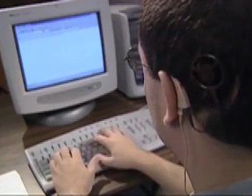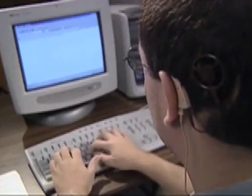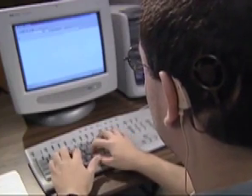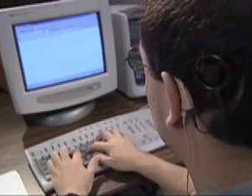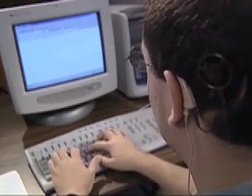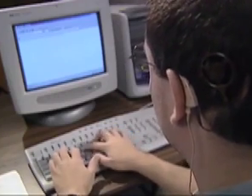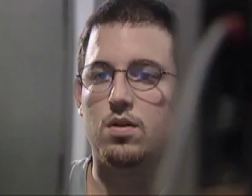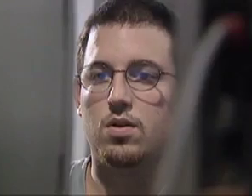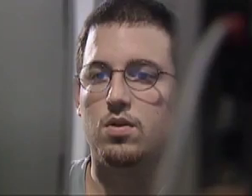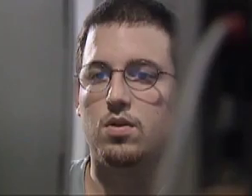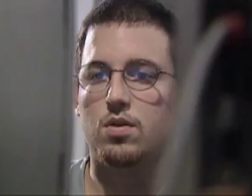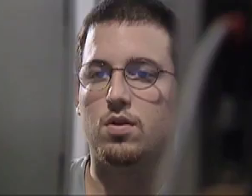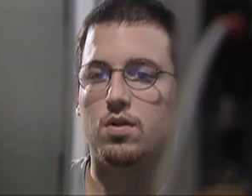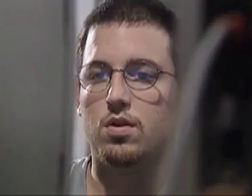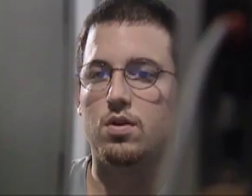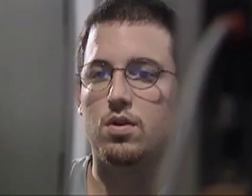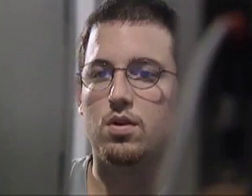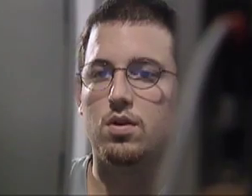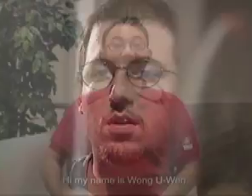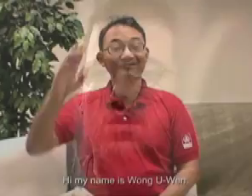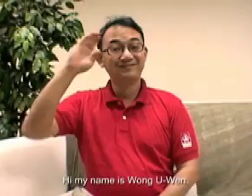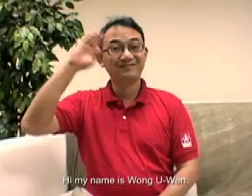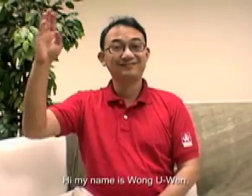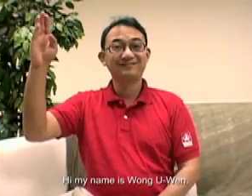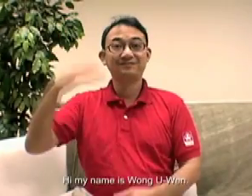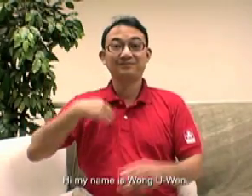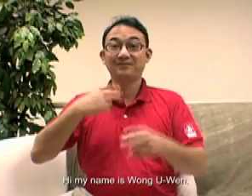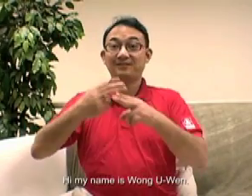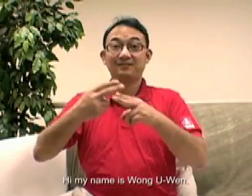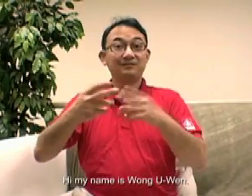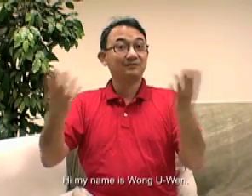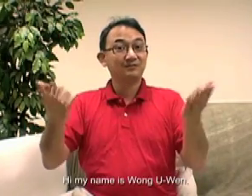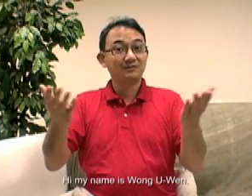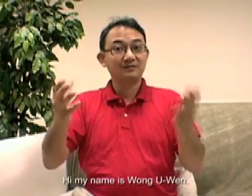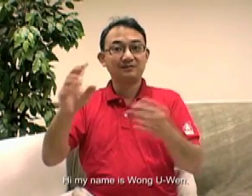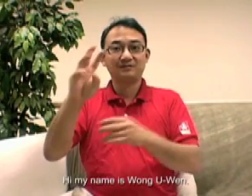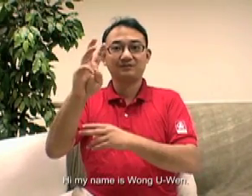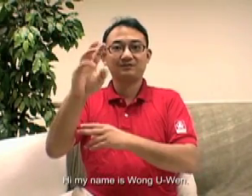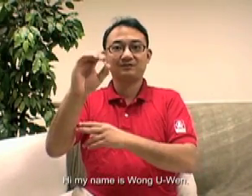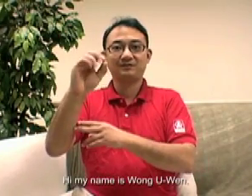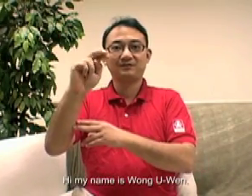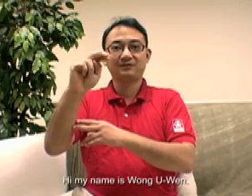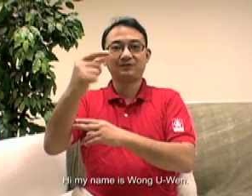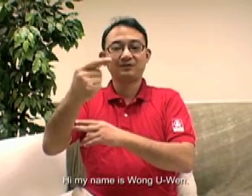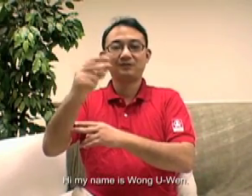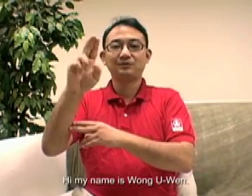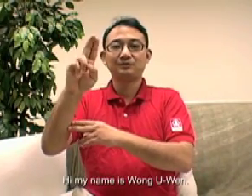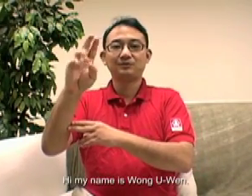and the accessibility of the technology. Hi, my name is Wang Yuan.